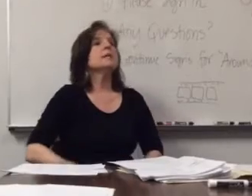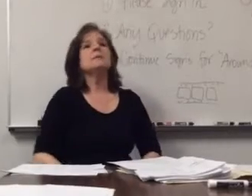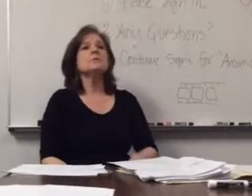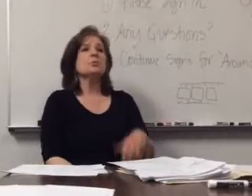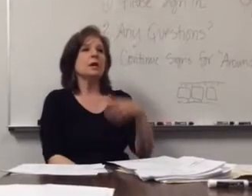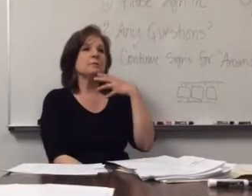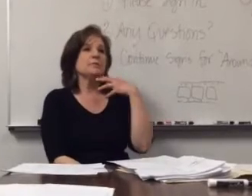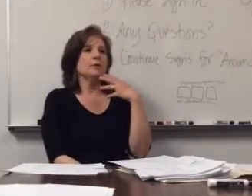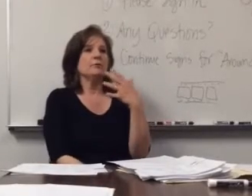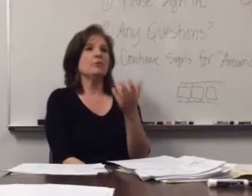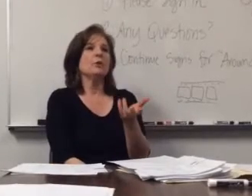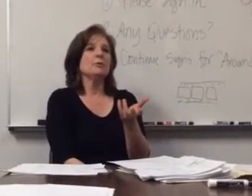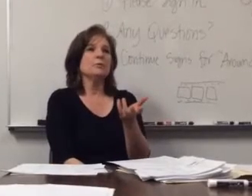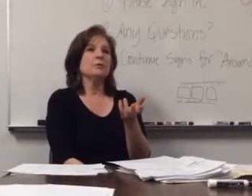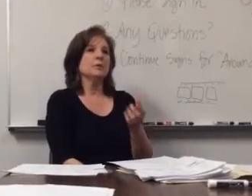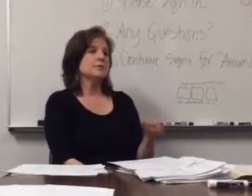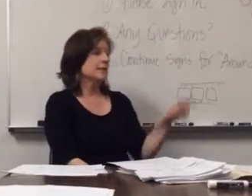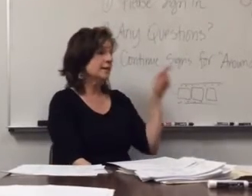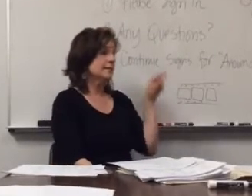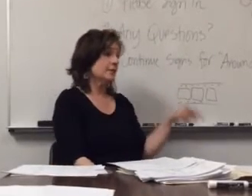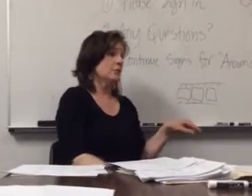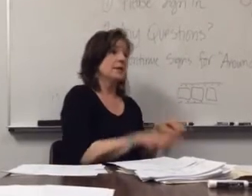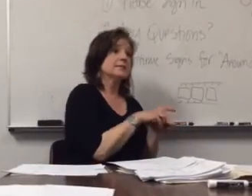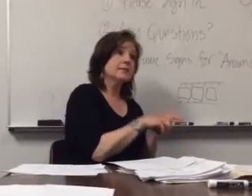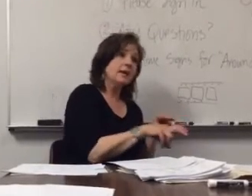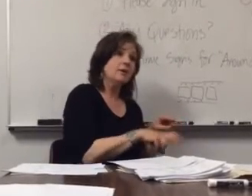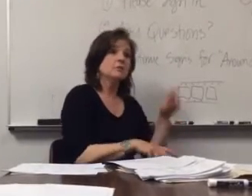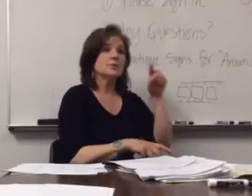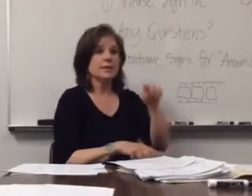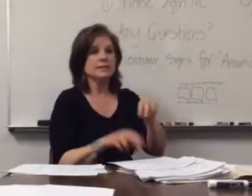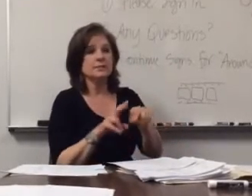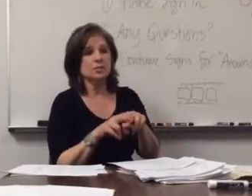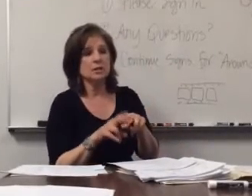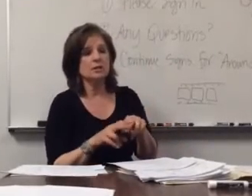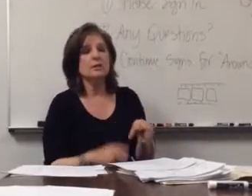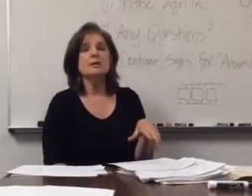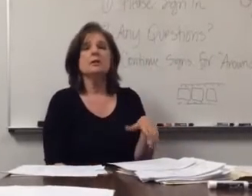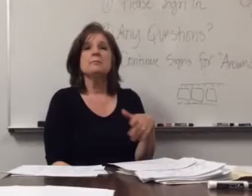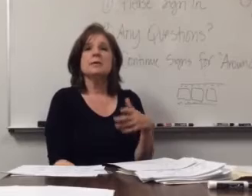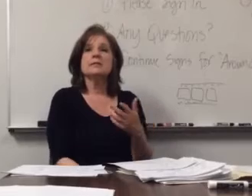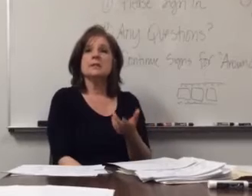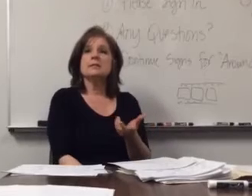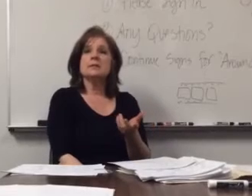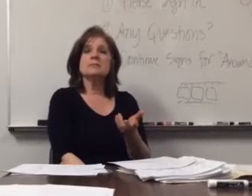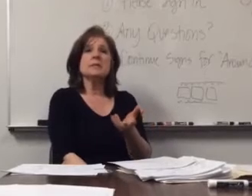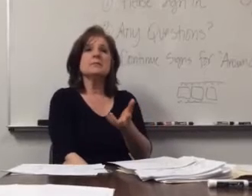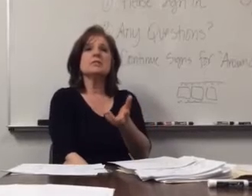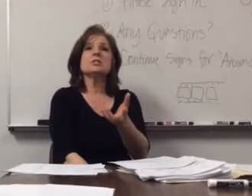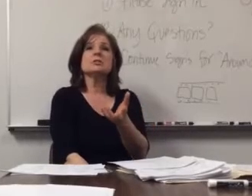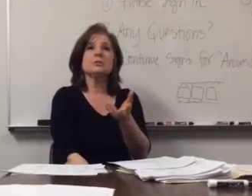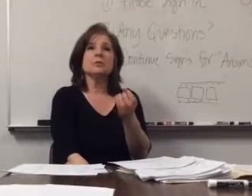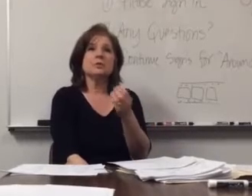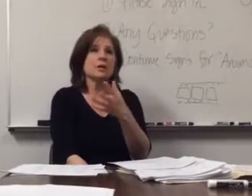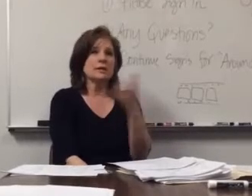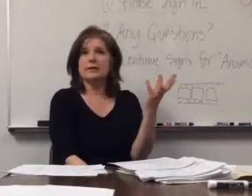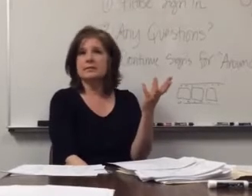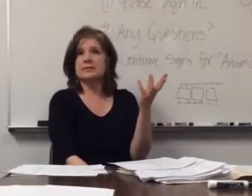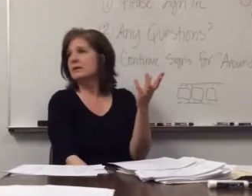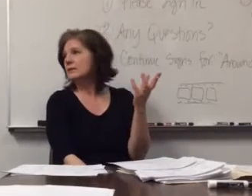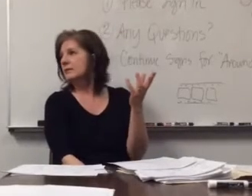Sometimes you want to be very formal with what you're saying and saying, oh, that's the couch, that's the chair. And sometimes they just learn it when you're talking incidentally.